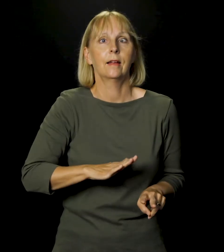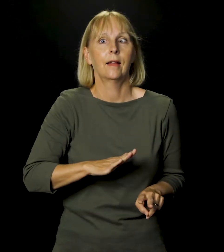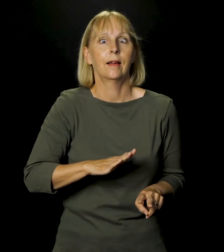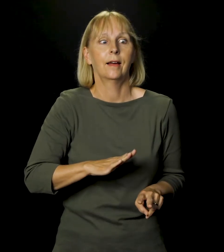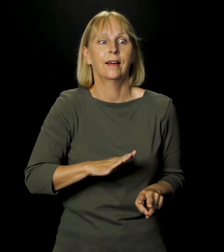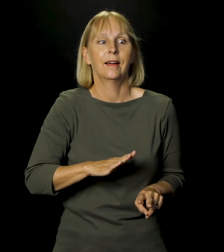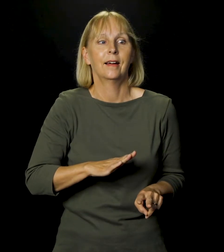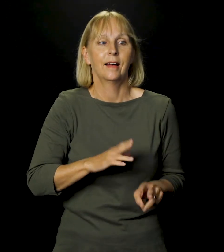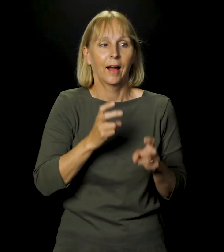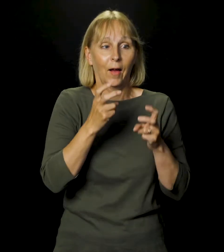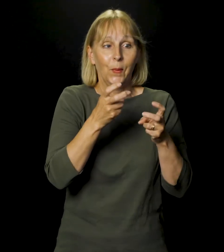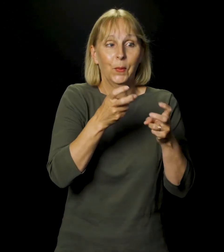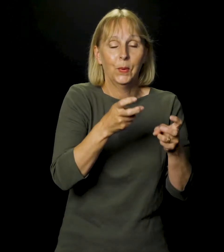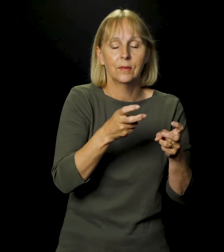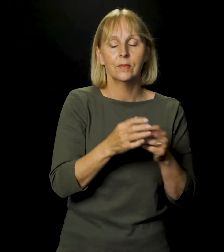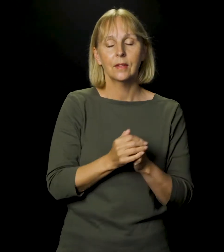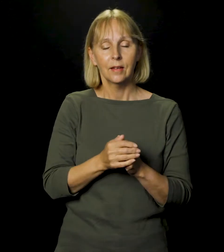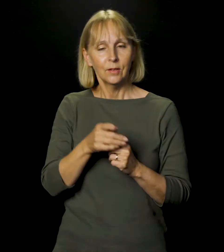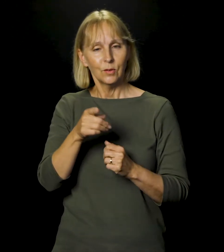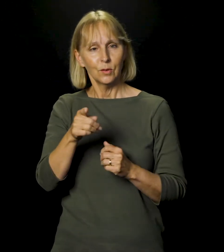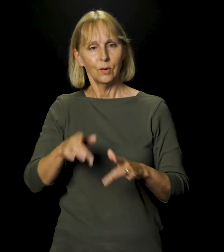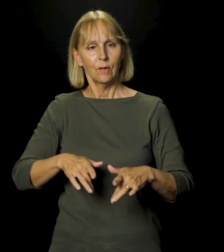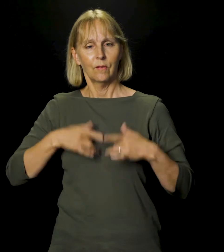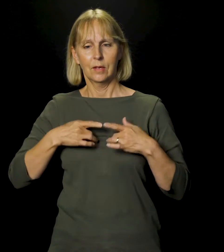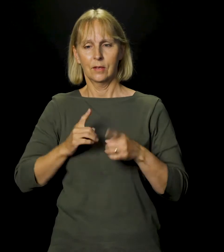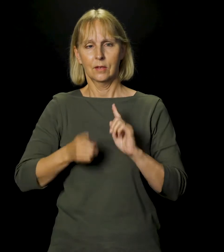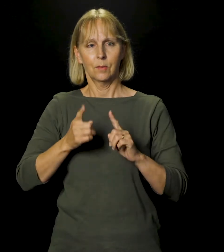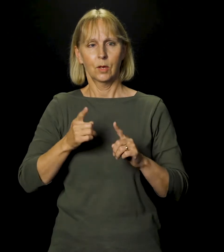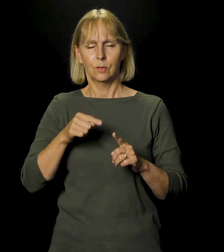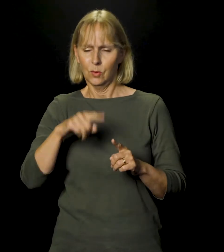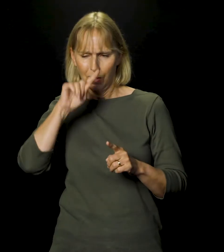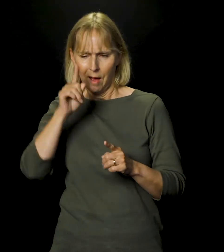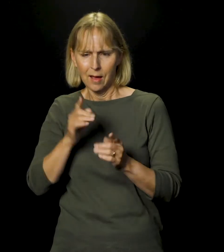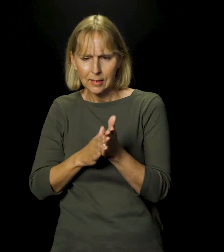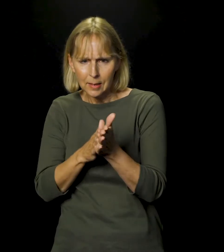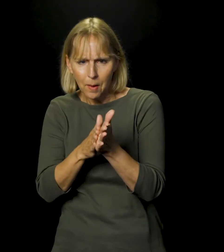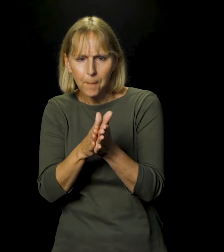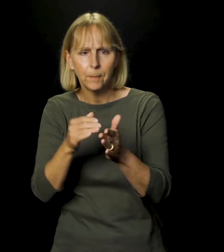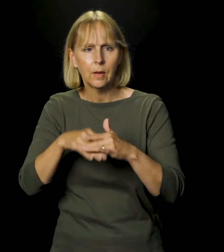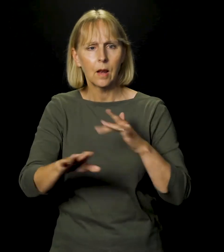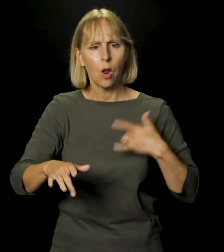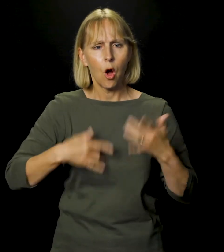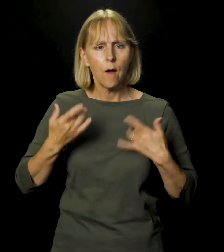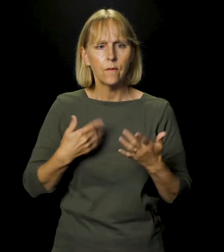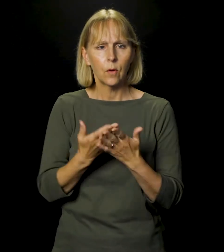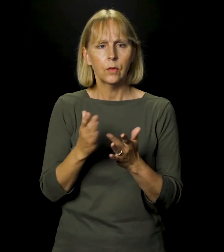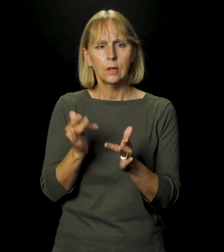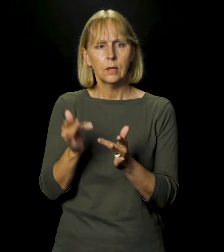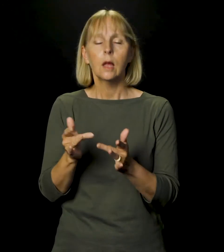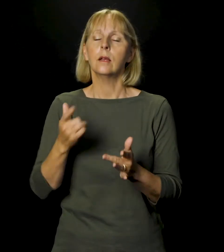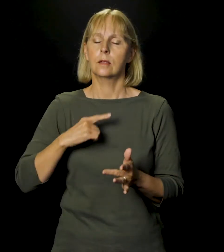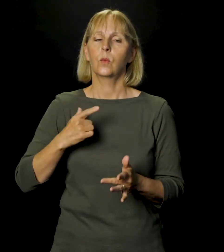If you ever feel like you can't keep up with things in life or on the internet, there's probably a reason for that. Did you